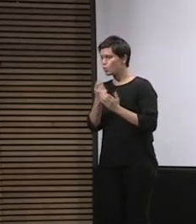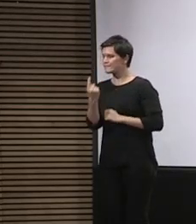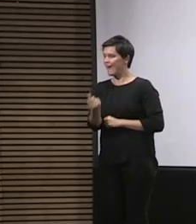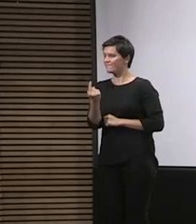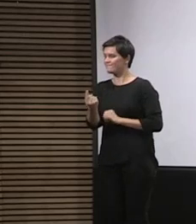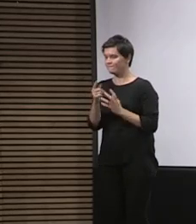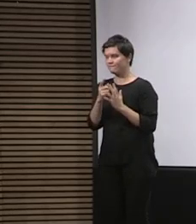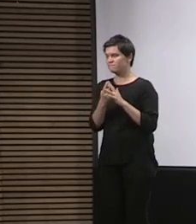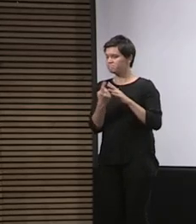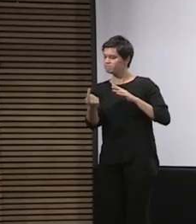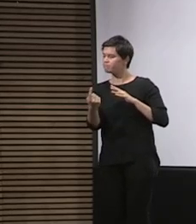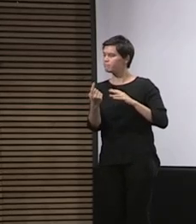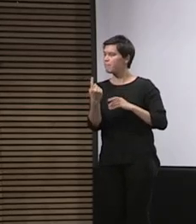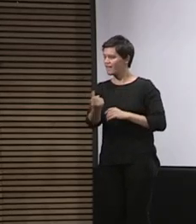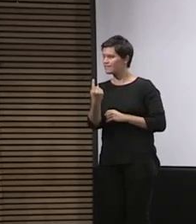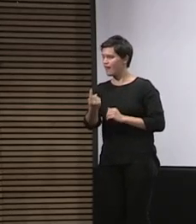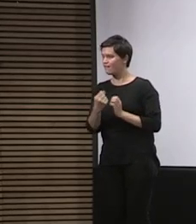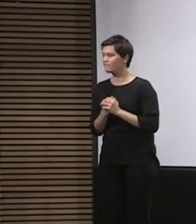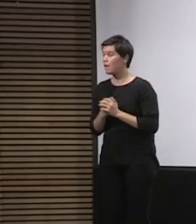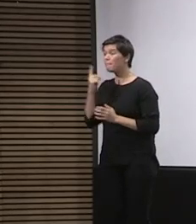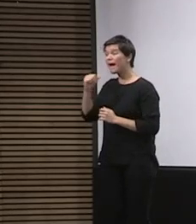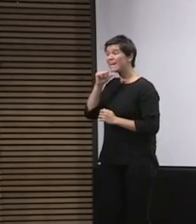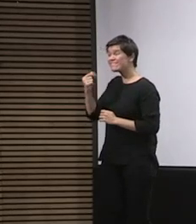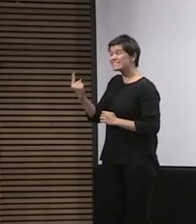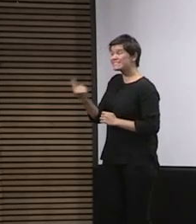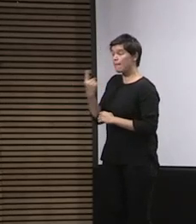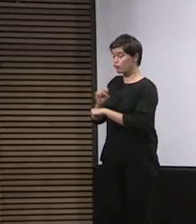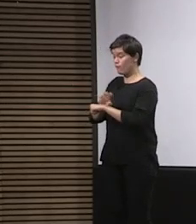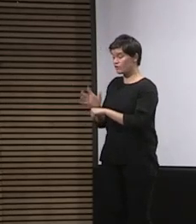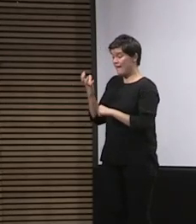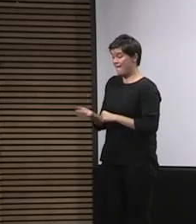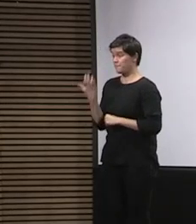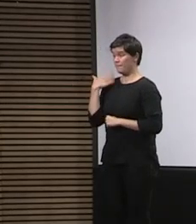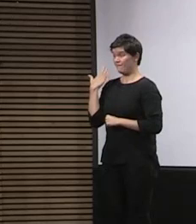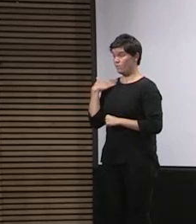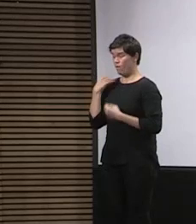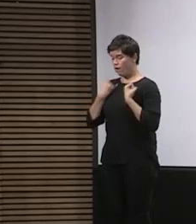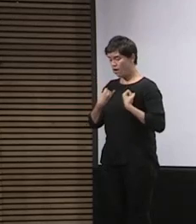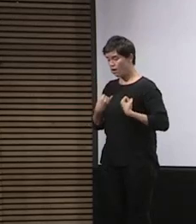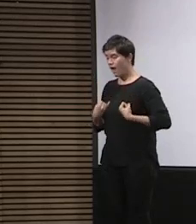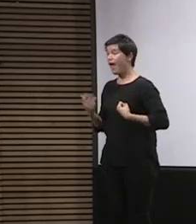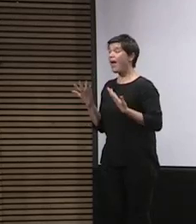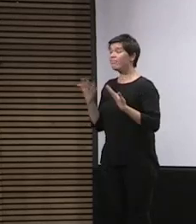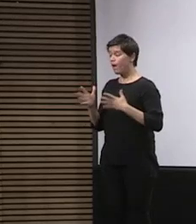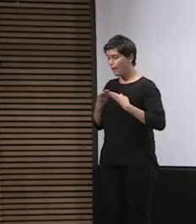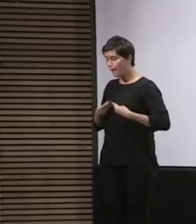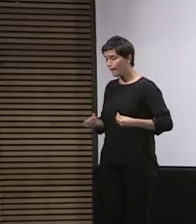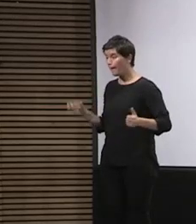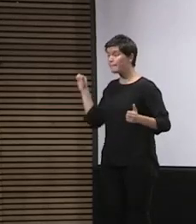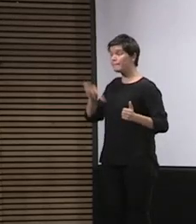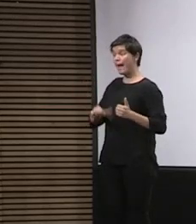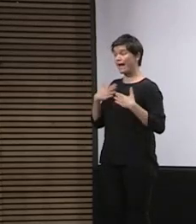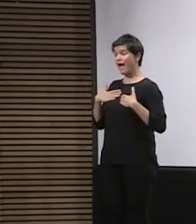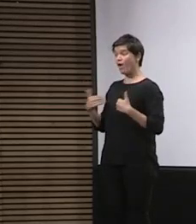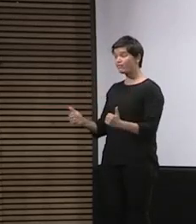then either had COVID-19 and then are cleared from that, that will be part of this process of looking